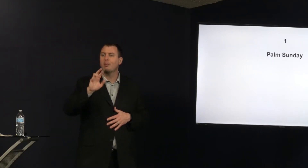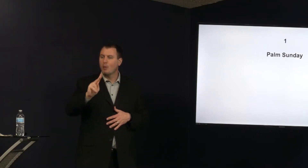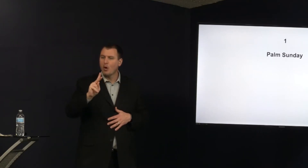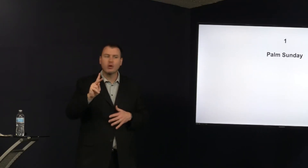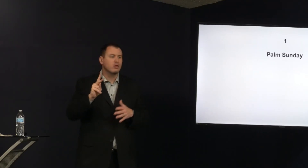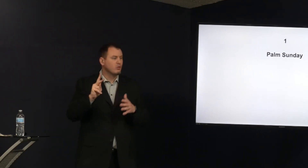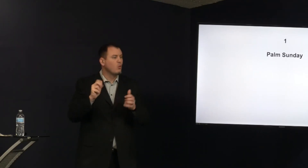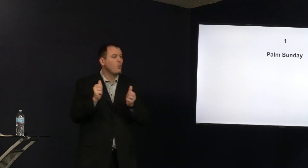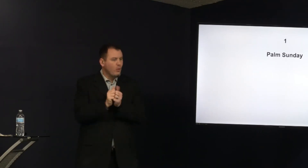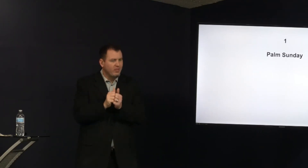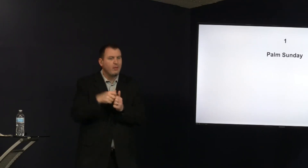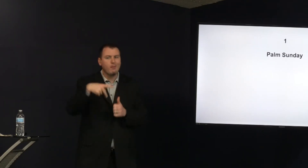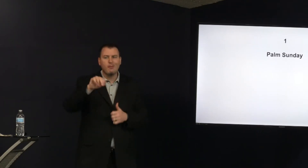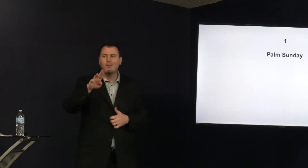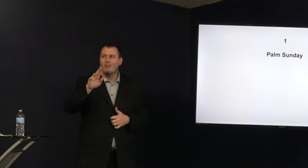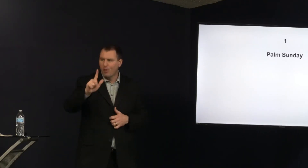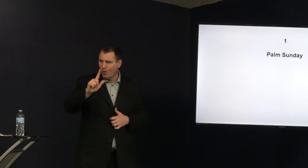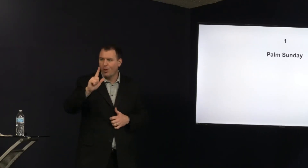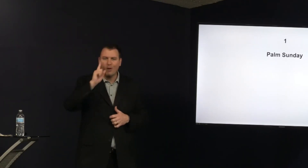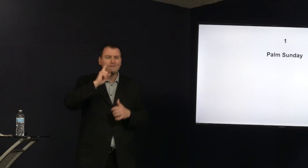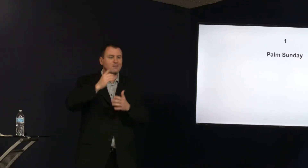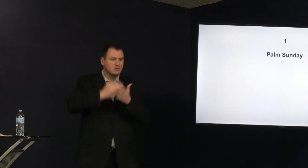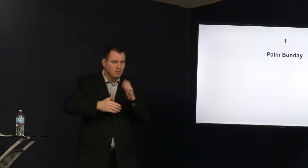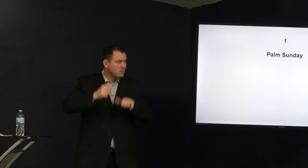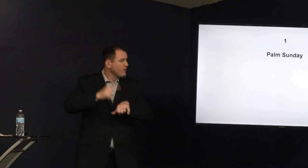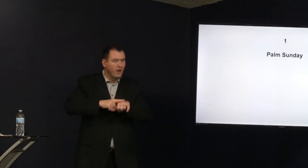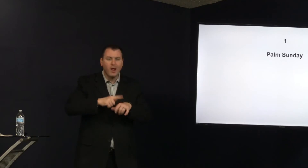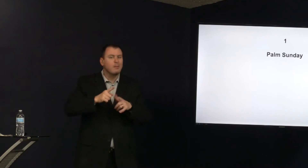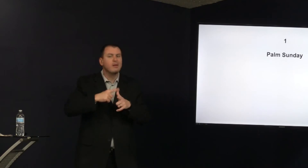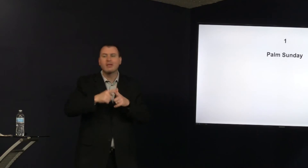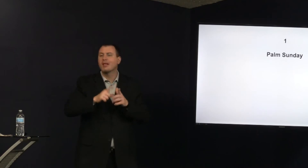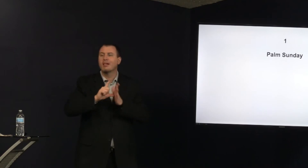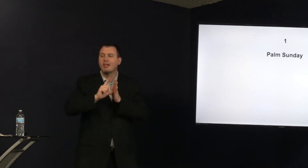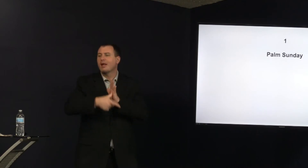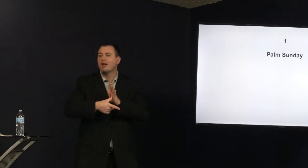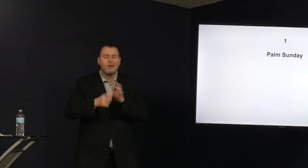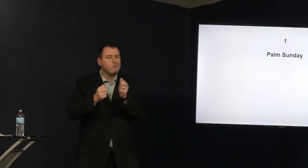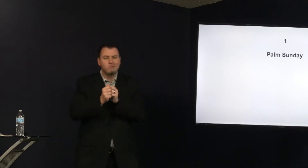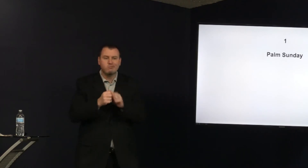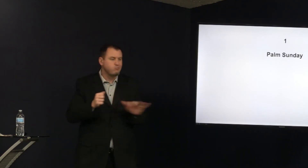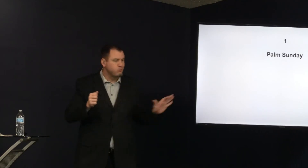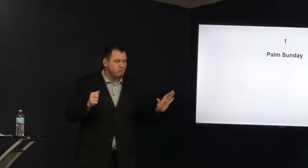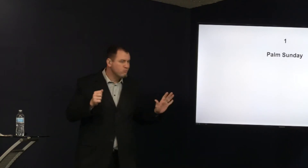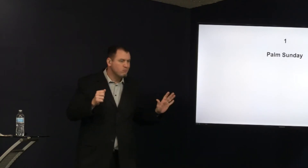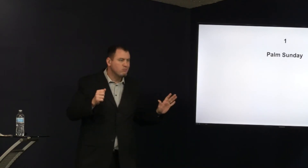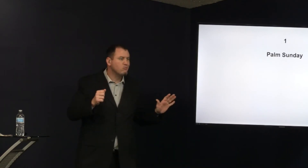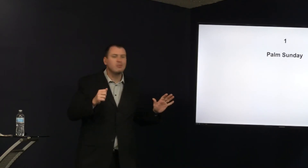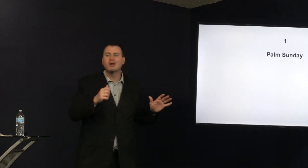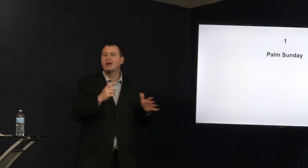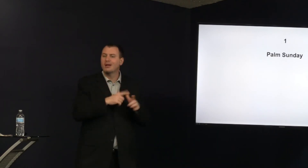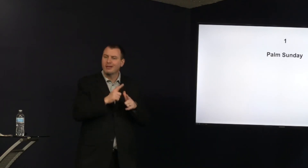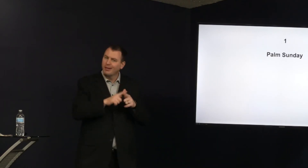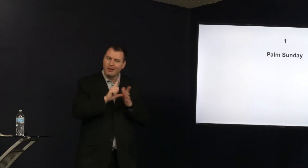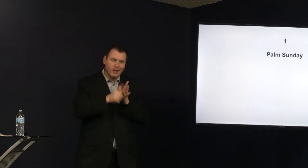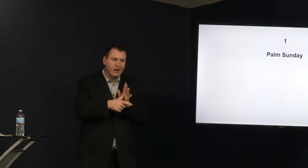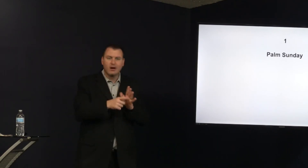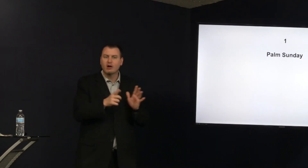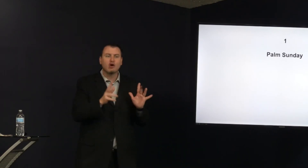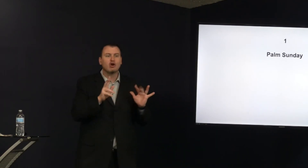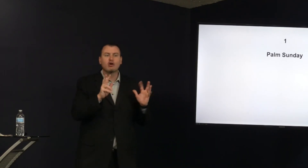And also, Mark was with Paul for some time, and then later they went their own